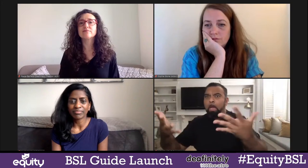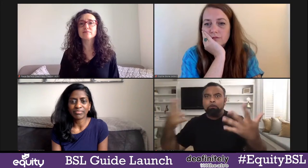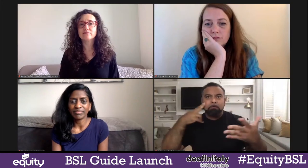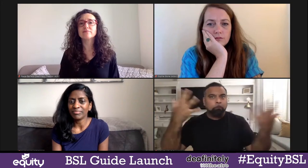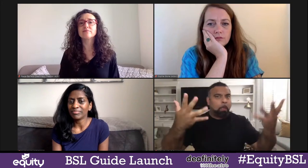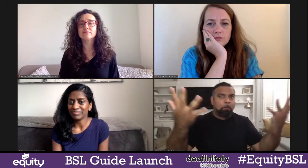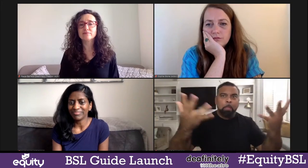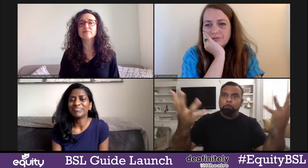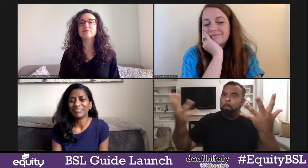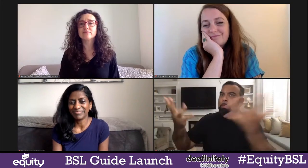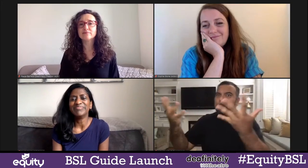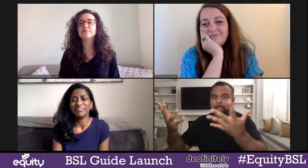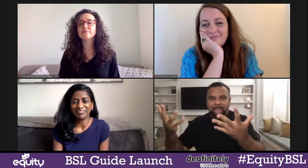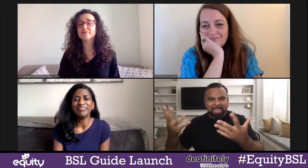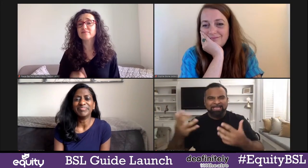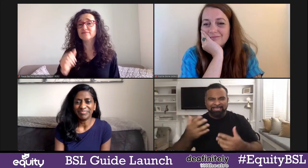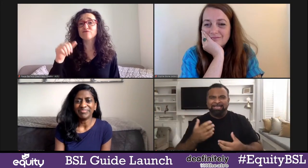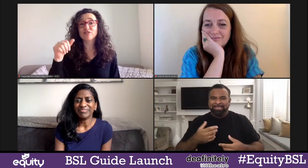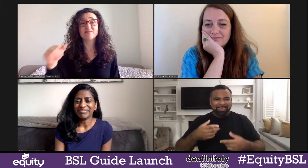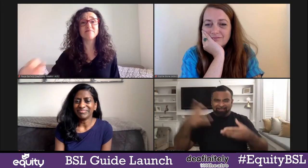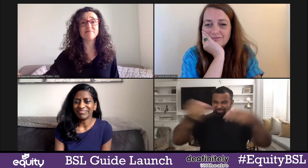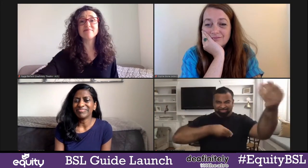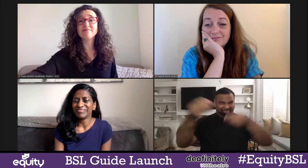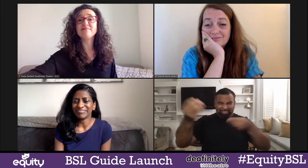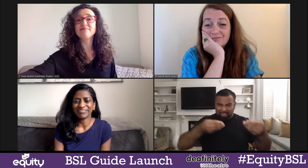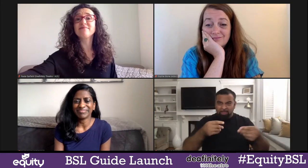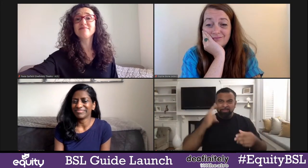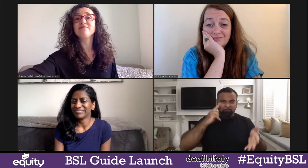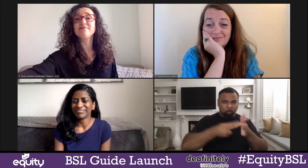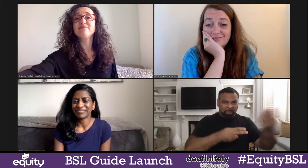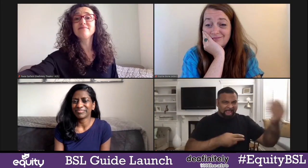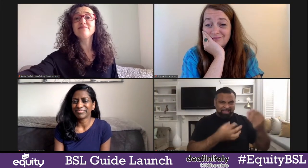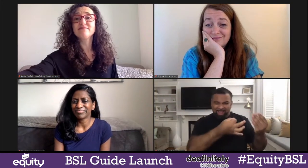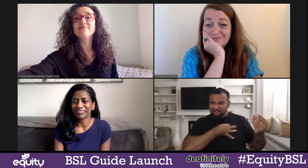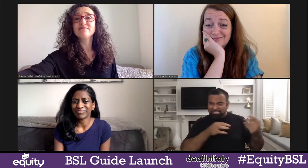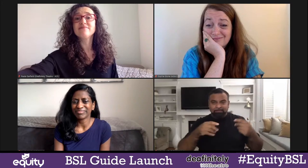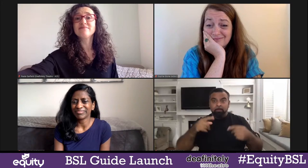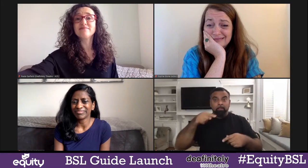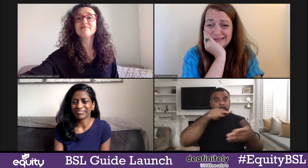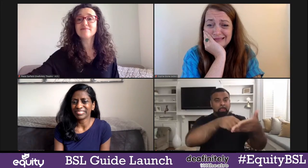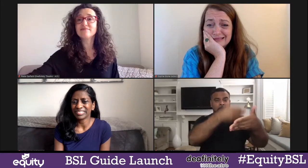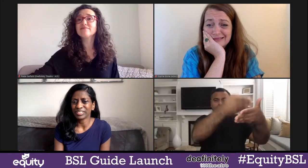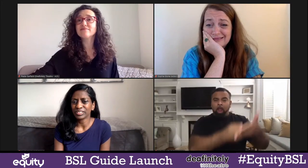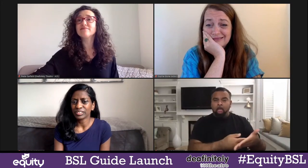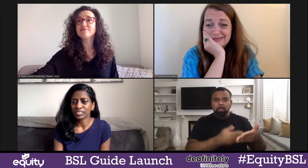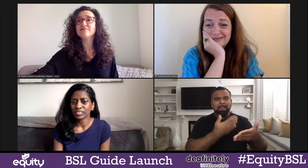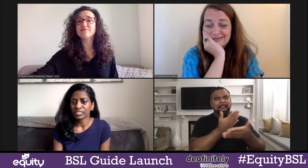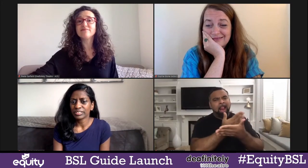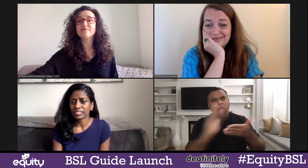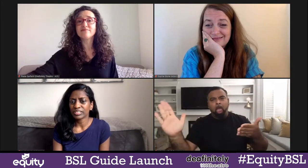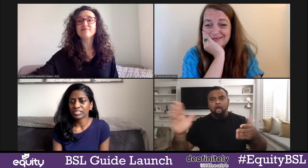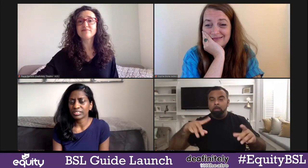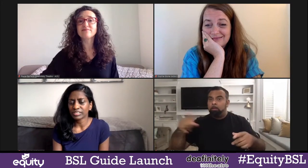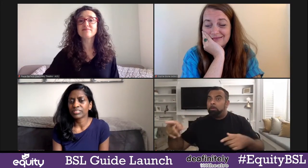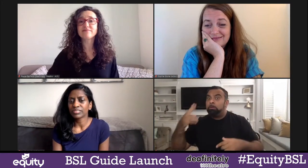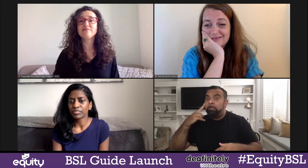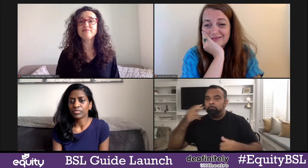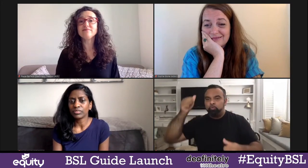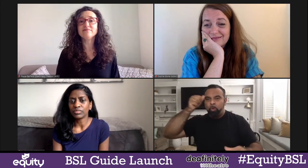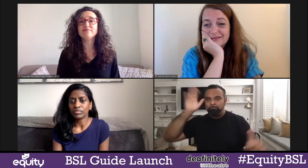think previously people were unsure about where to find resources, where to find deaf organisations, interpreters, BSL